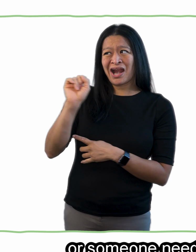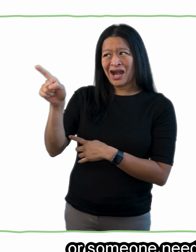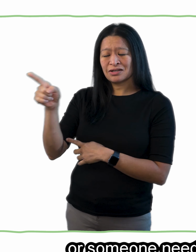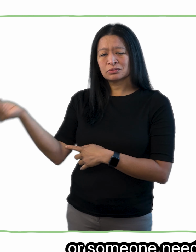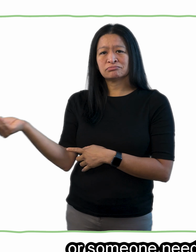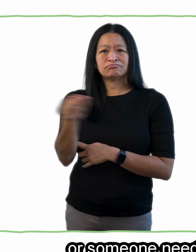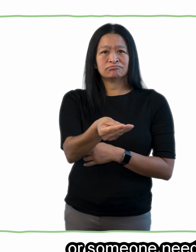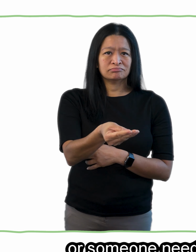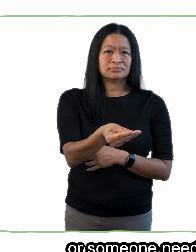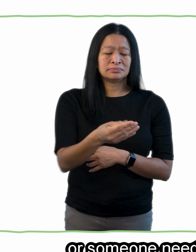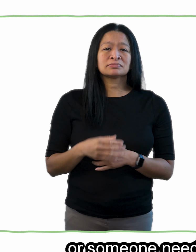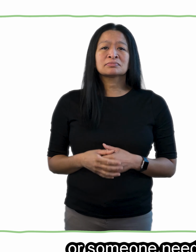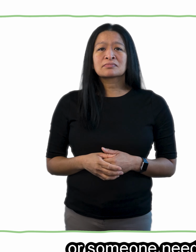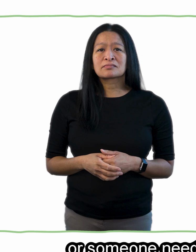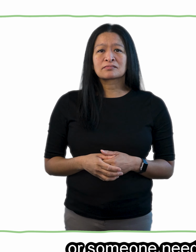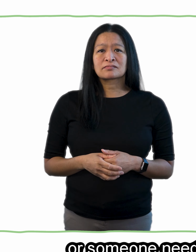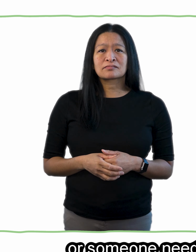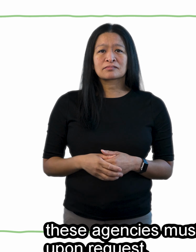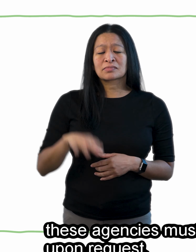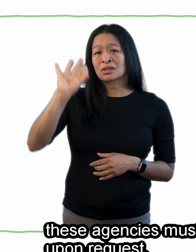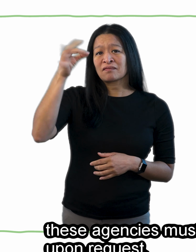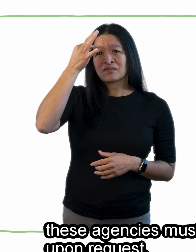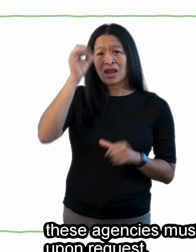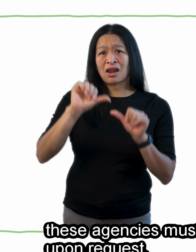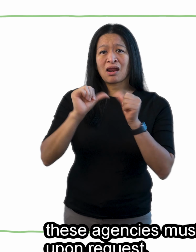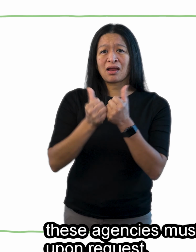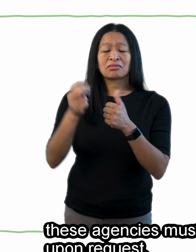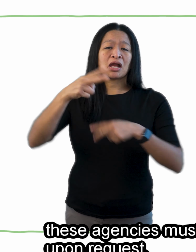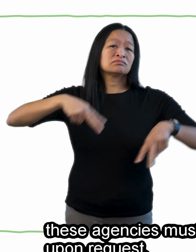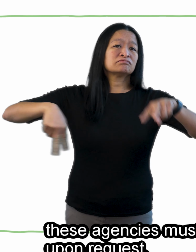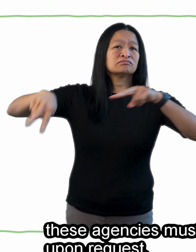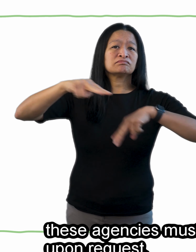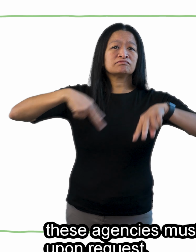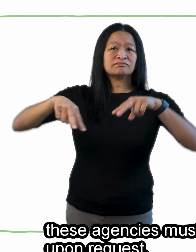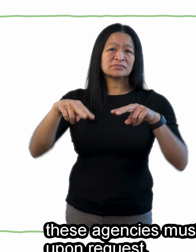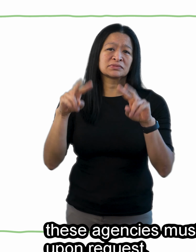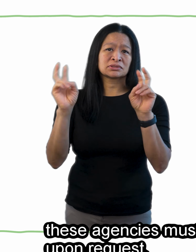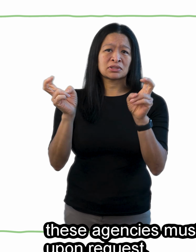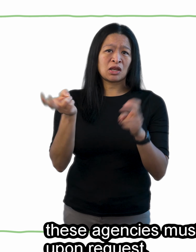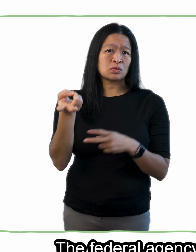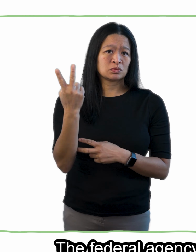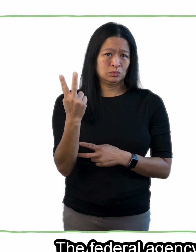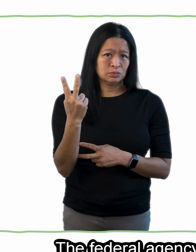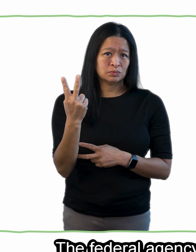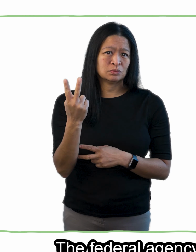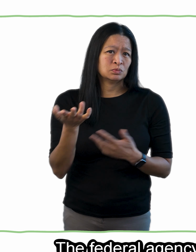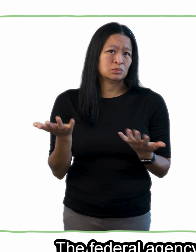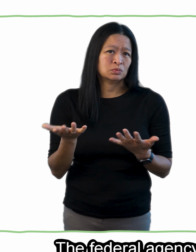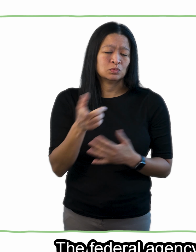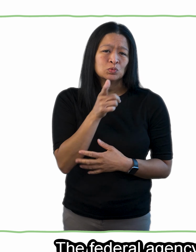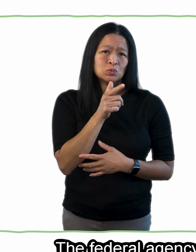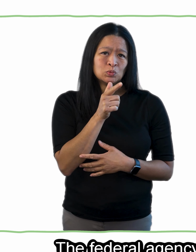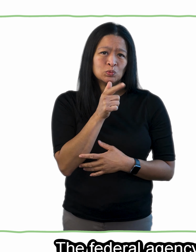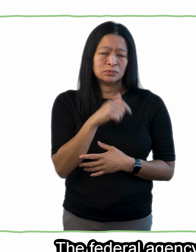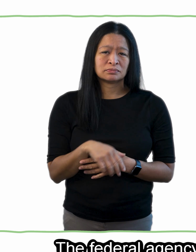in court, these agencies must provide an interpreter upon request. The federal agency that oversees Title